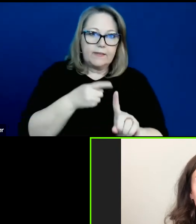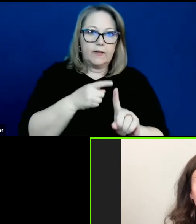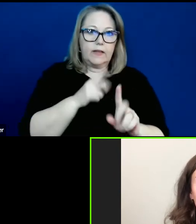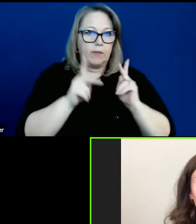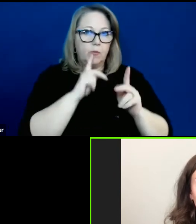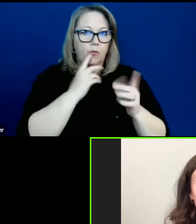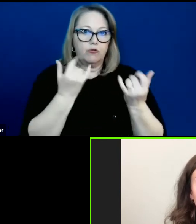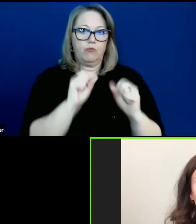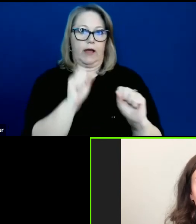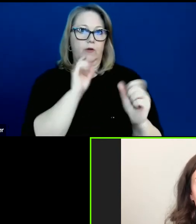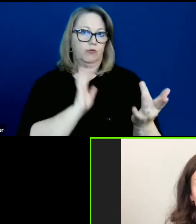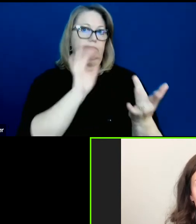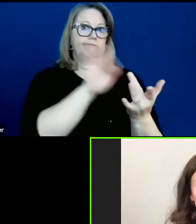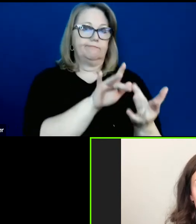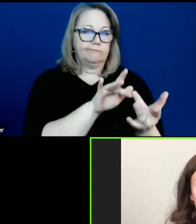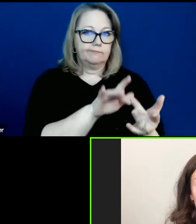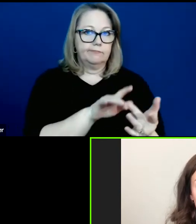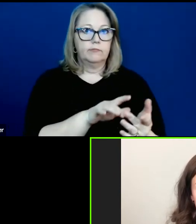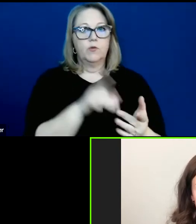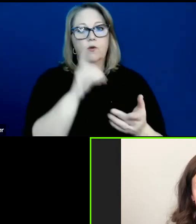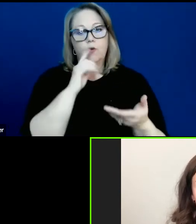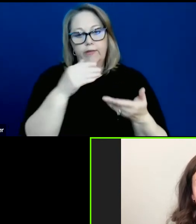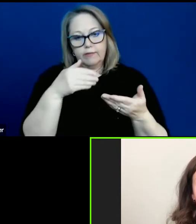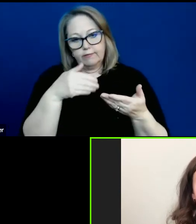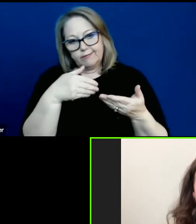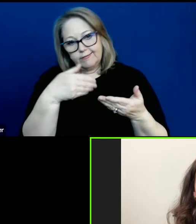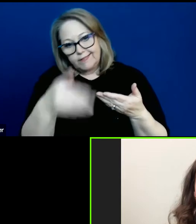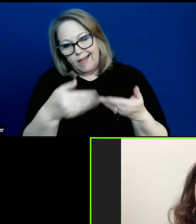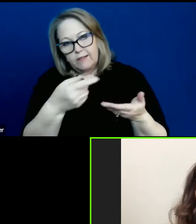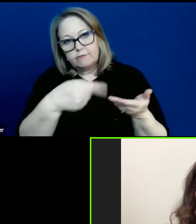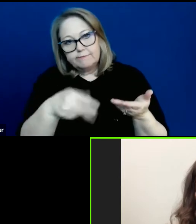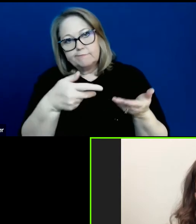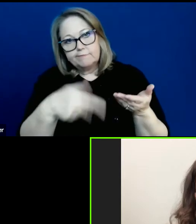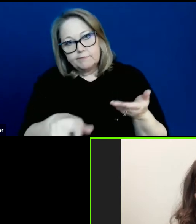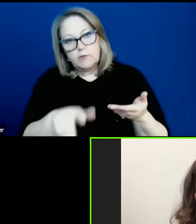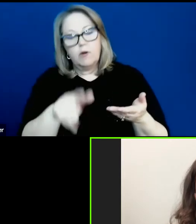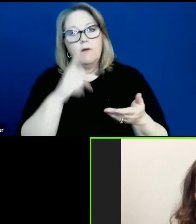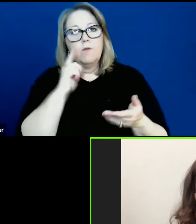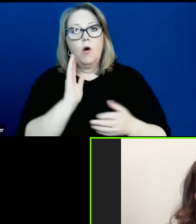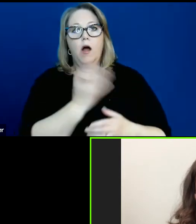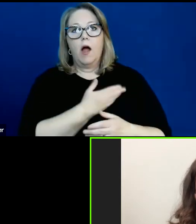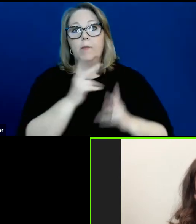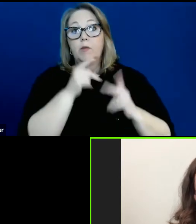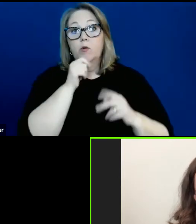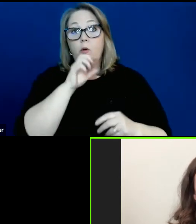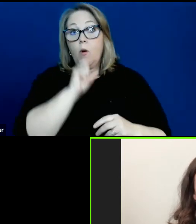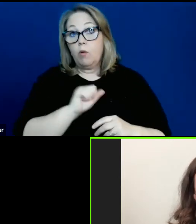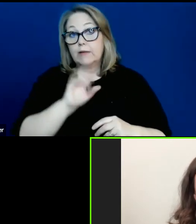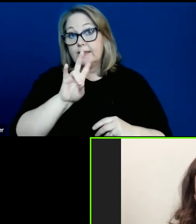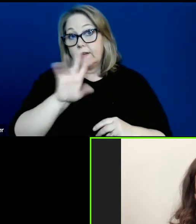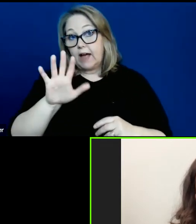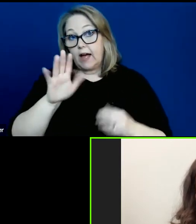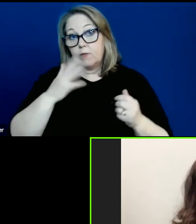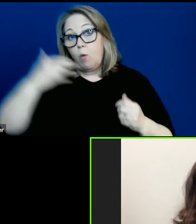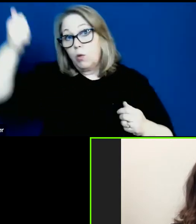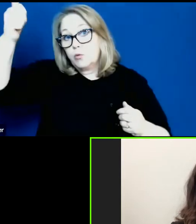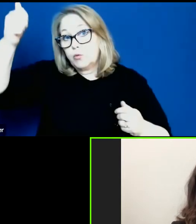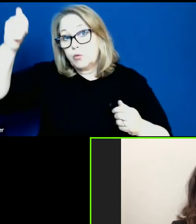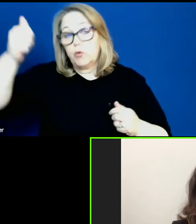look forward in the coming weeks to messaging specifically for our 75 and older Nevadans and then our frontline essential